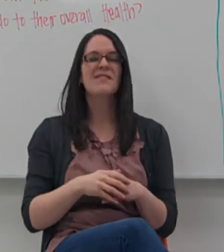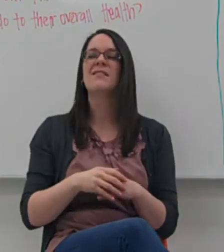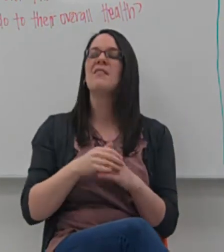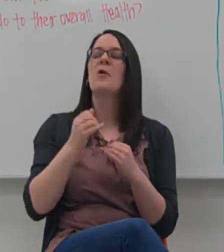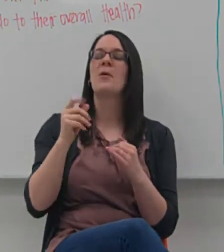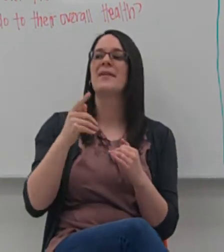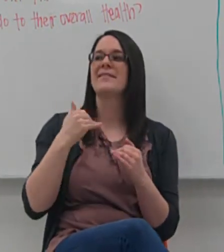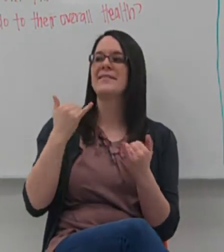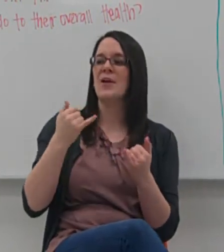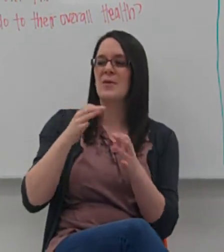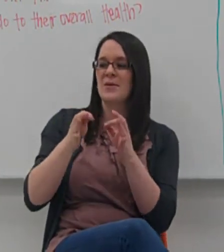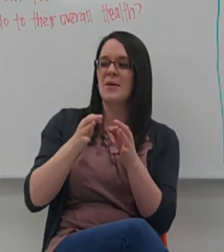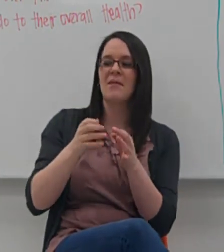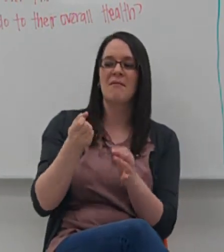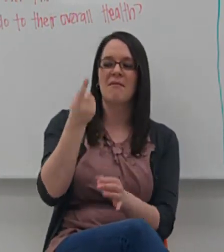understand that. Yeah. Yeah, It's Ty. like my sister,